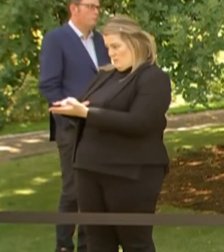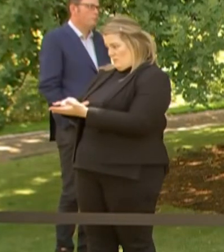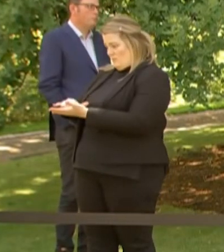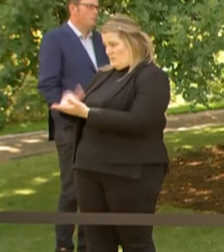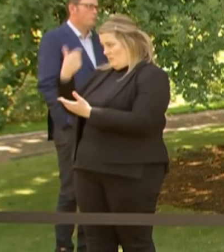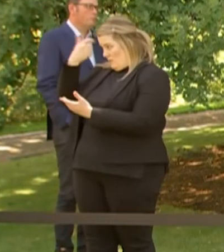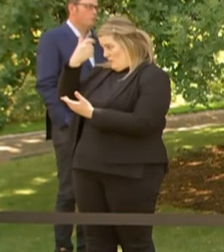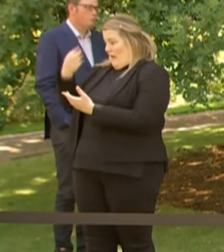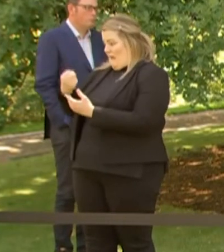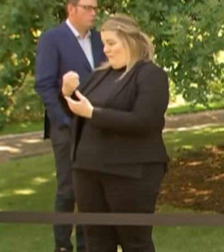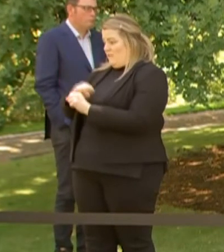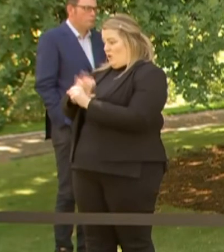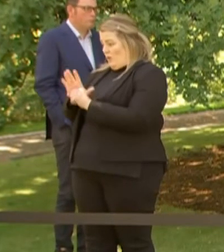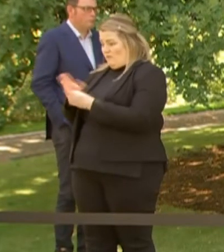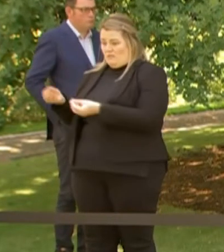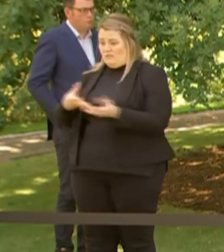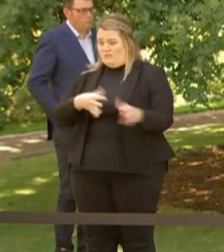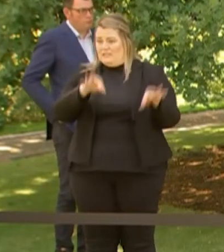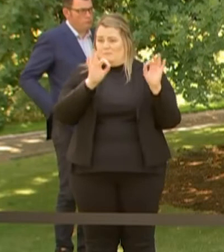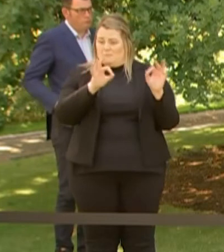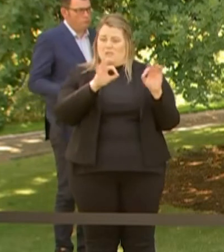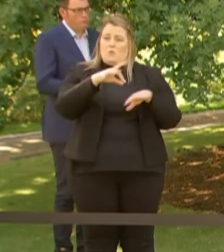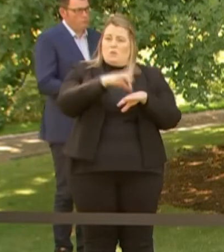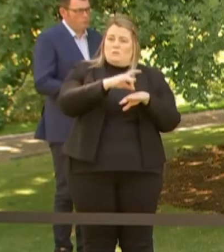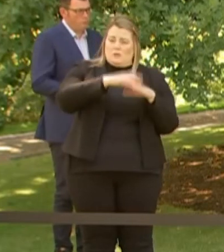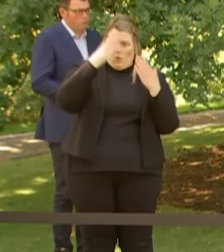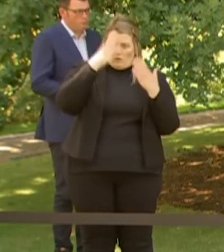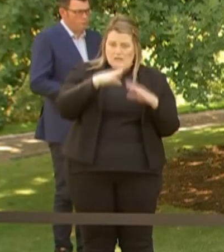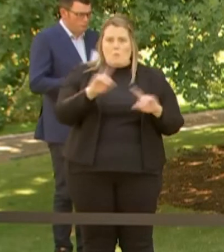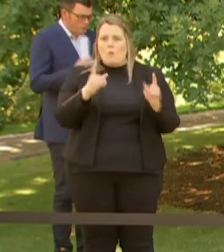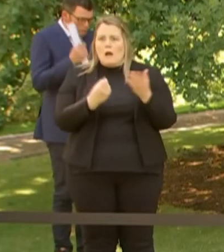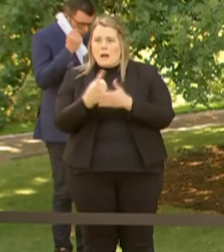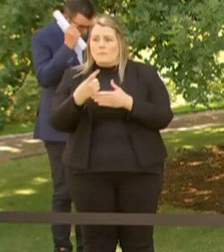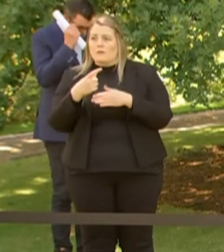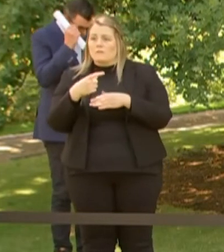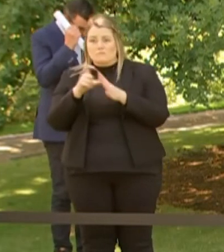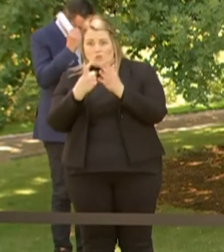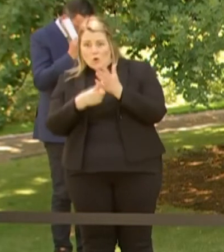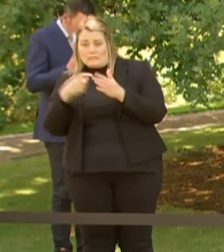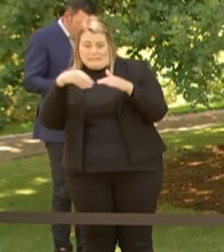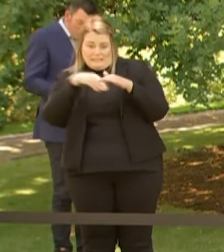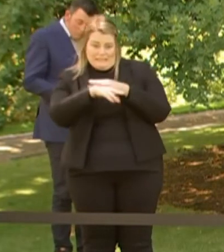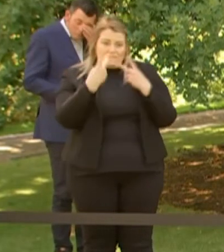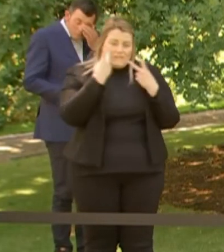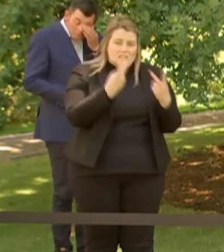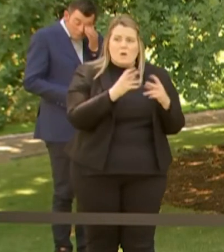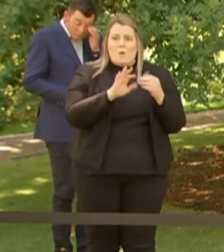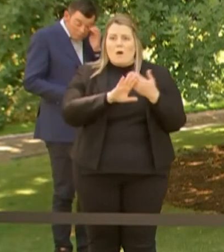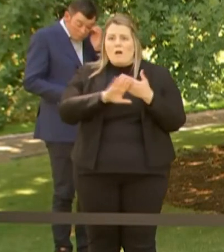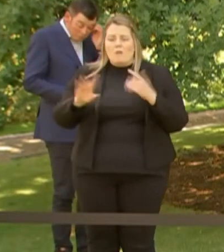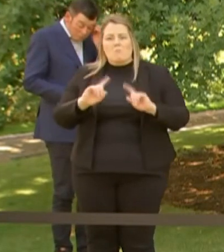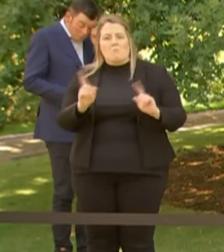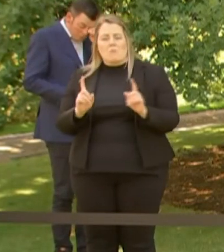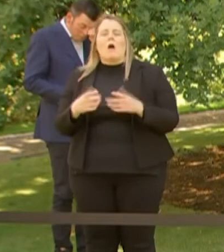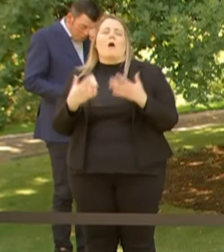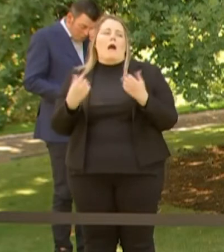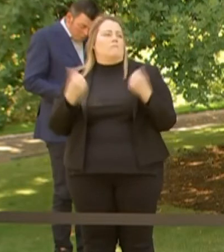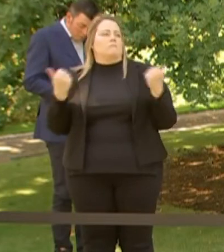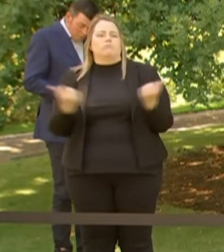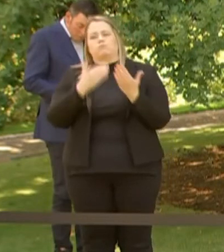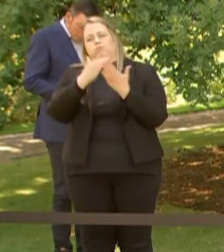No, so if you are unwell, there is a whole health service that is there available to people. So from, you